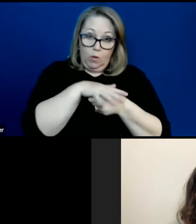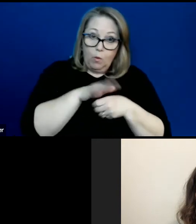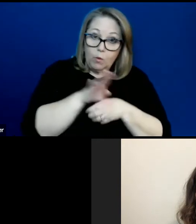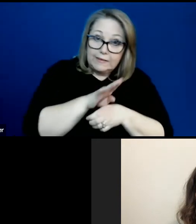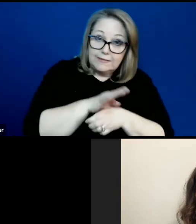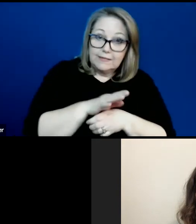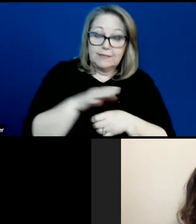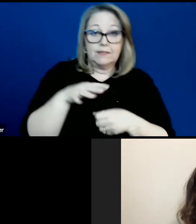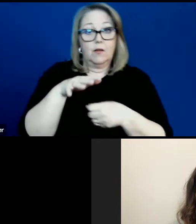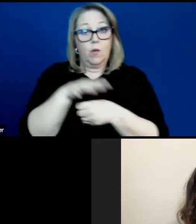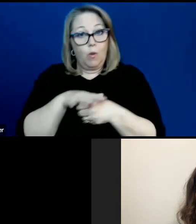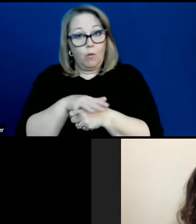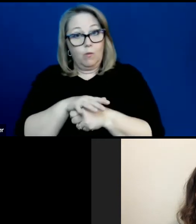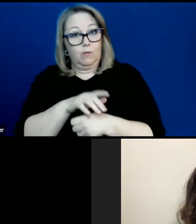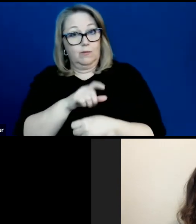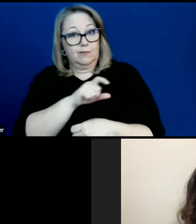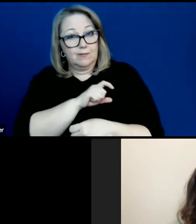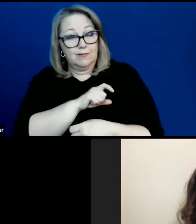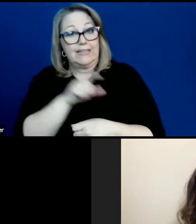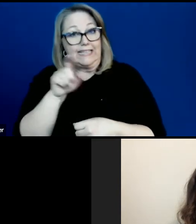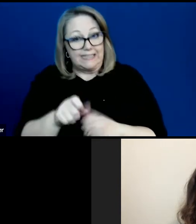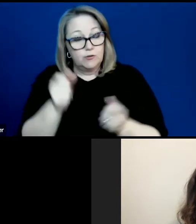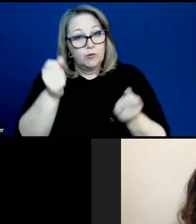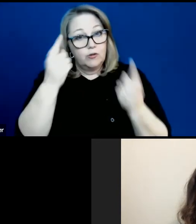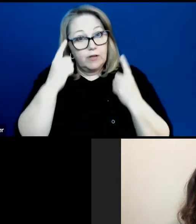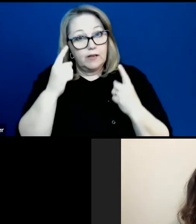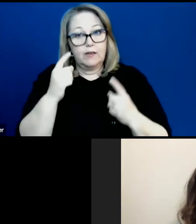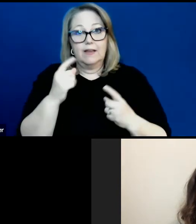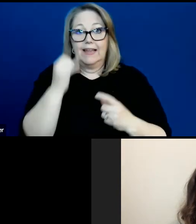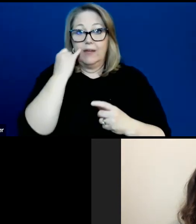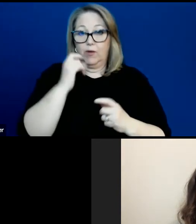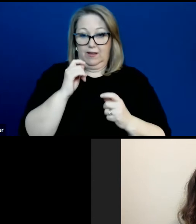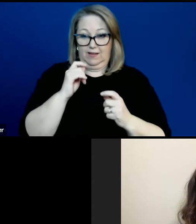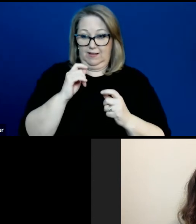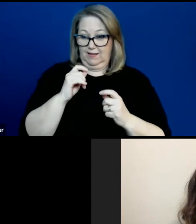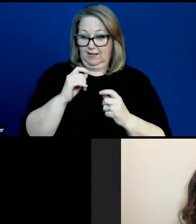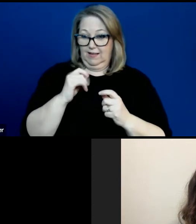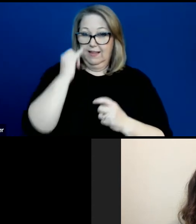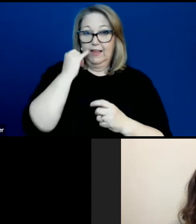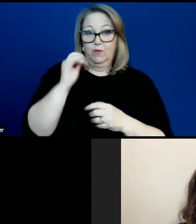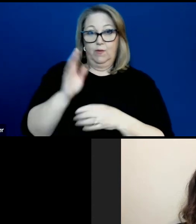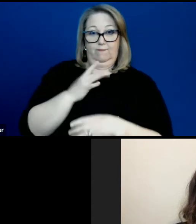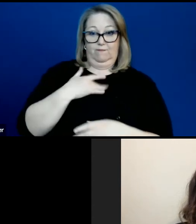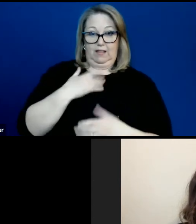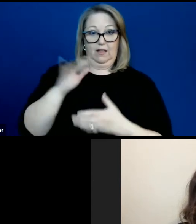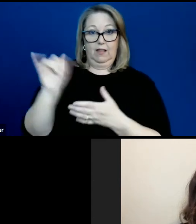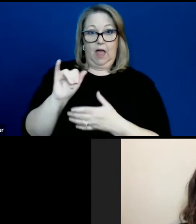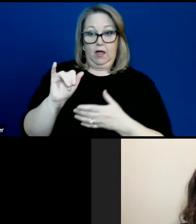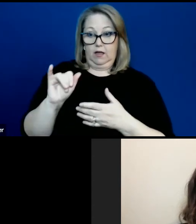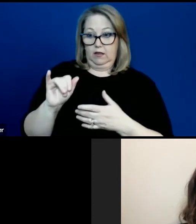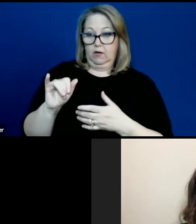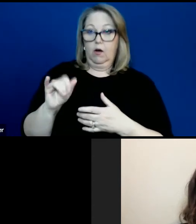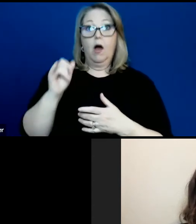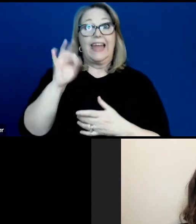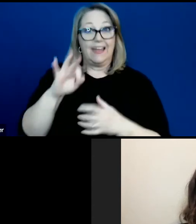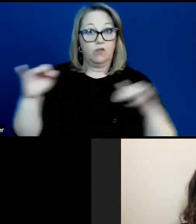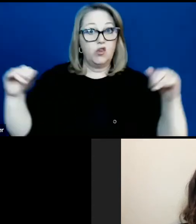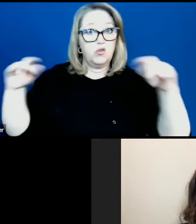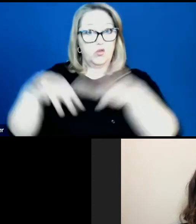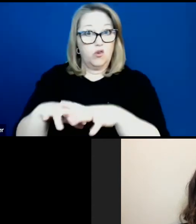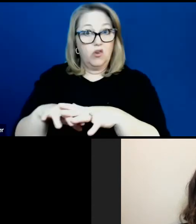organize and promote a gathering with a ticket or a fee as if it's a business, business as usual, that's just